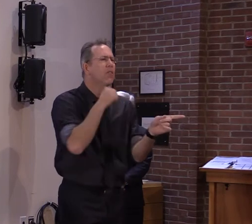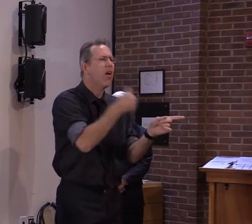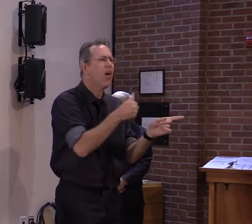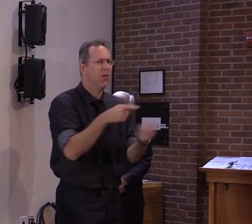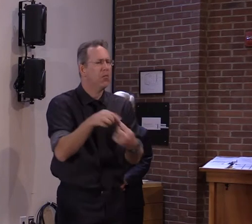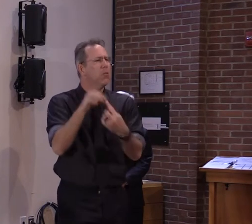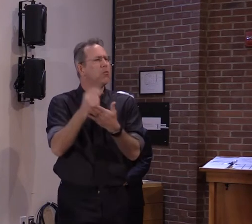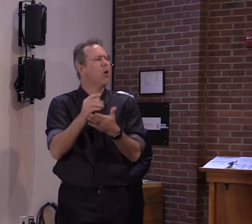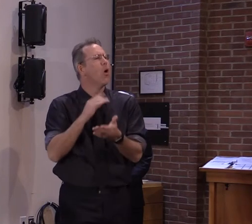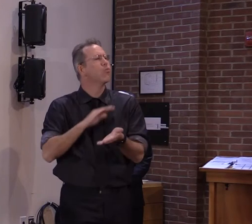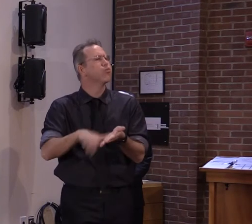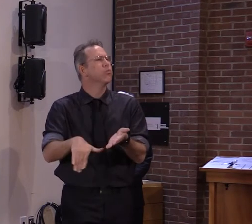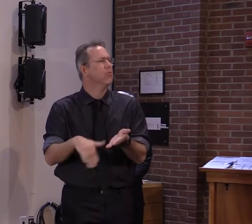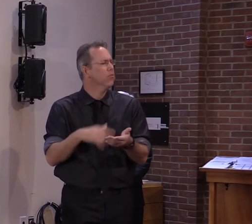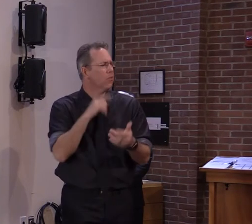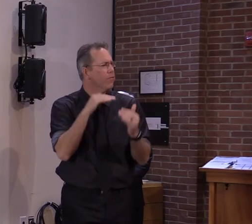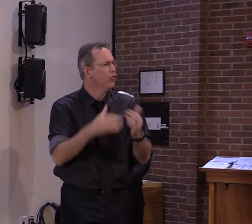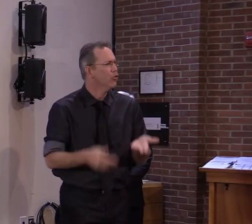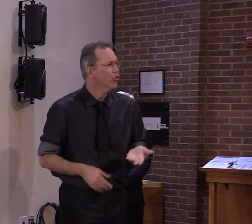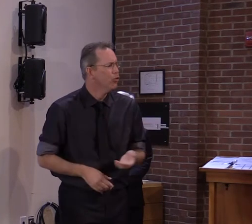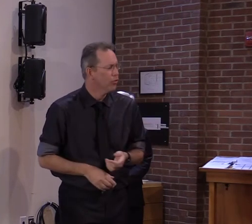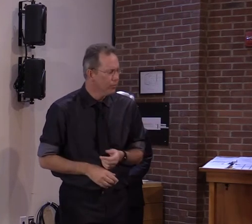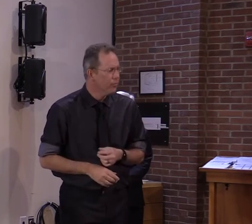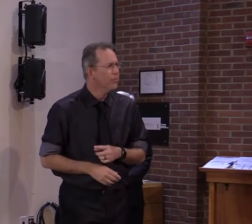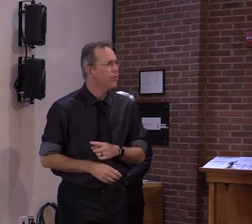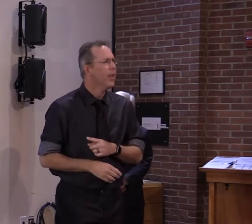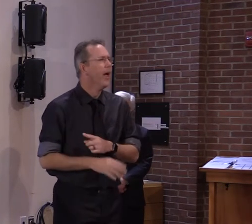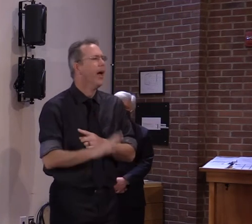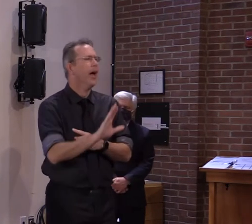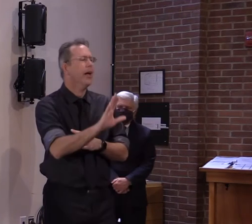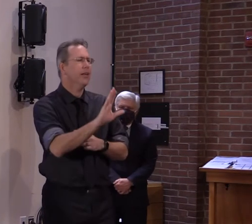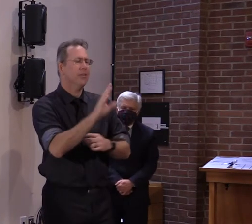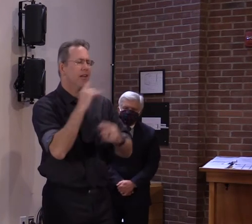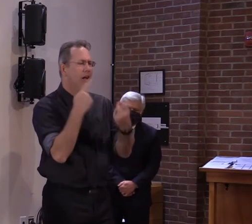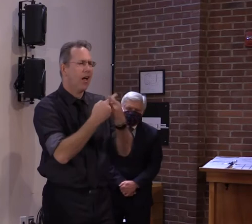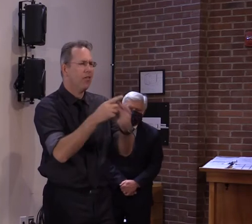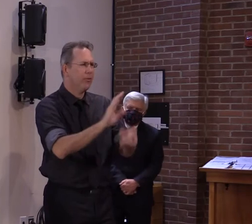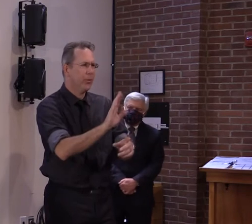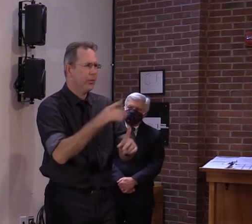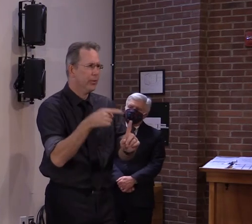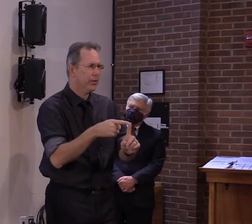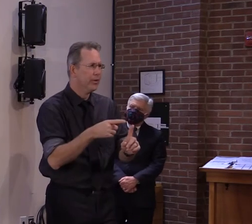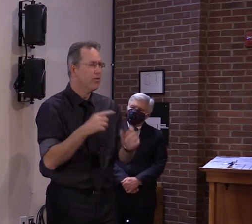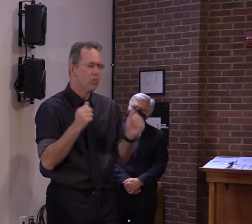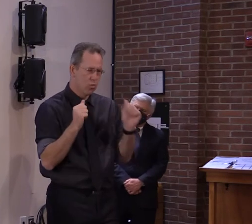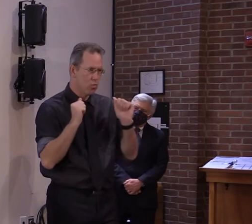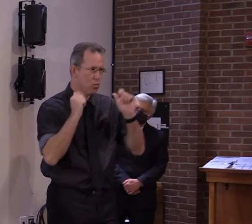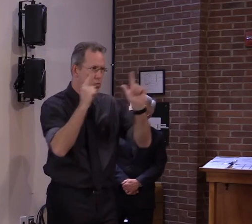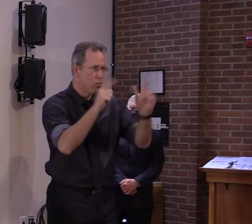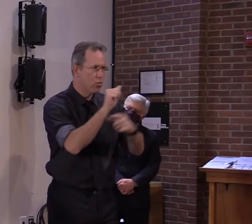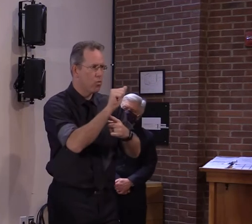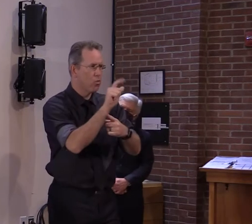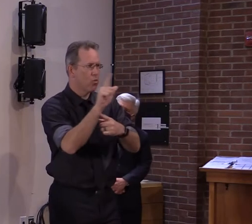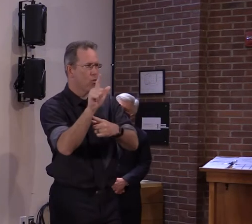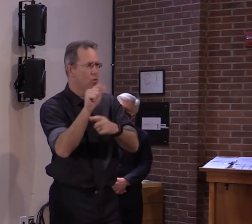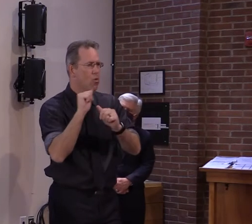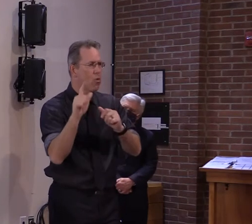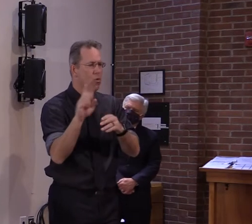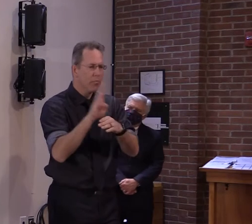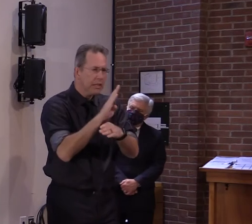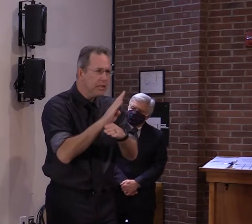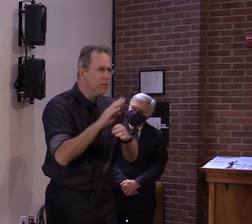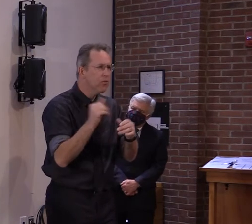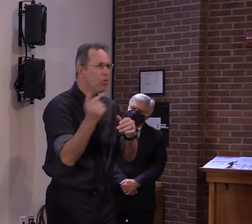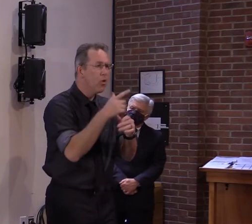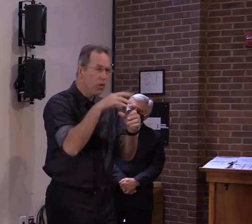all businesses if you can work remotely, any employer who can make sure their employees